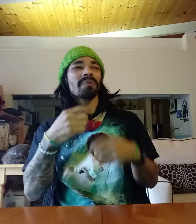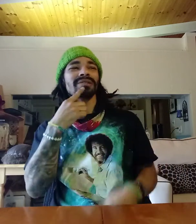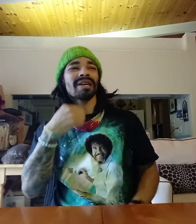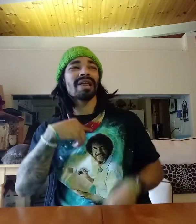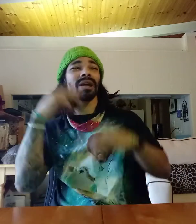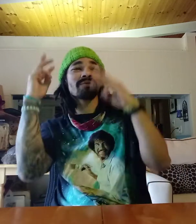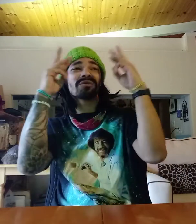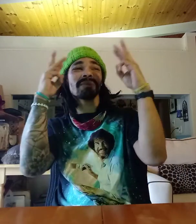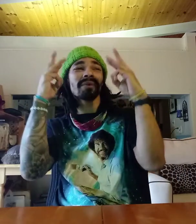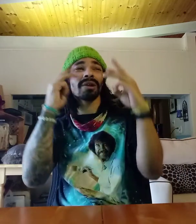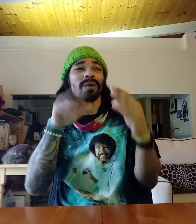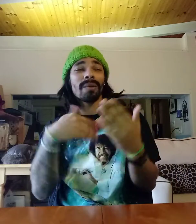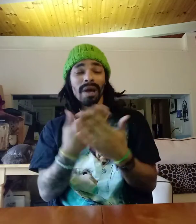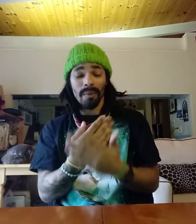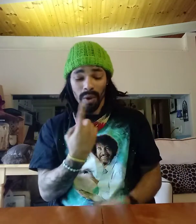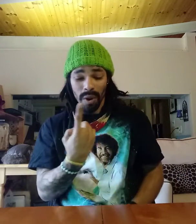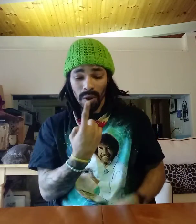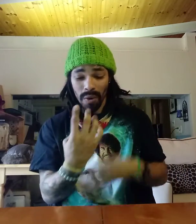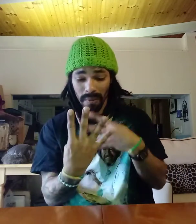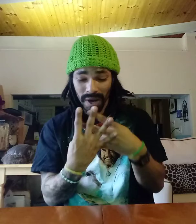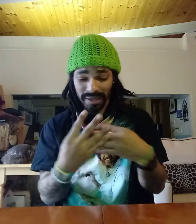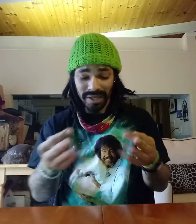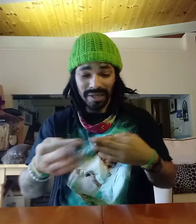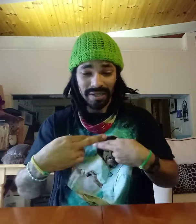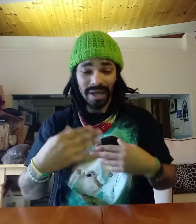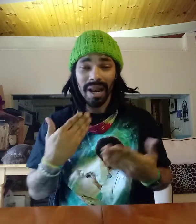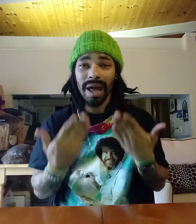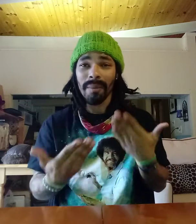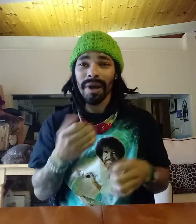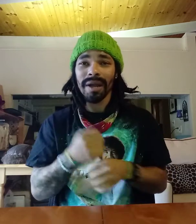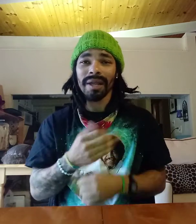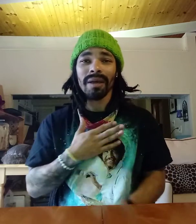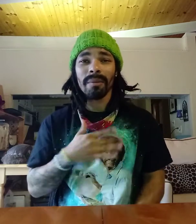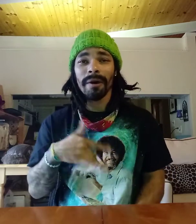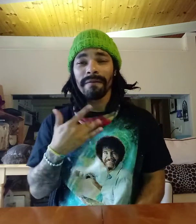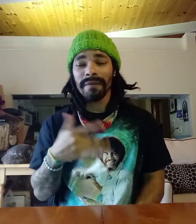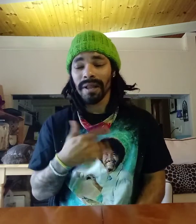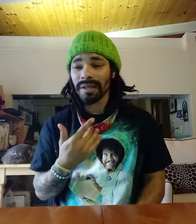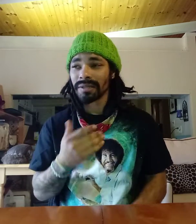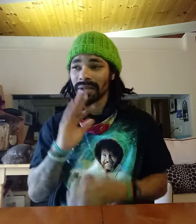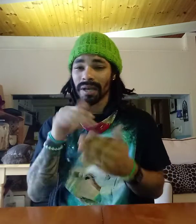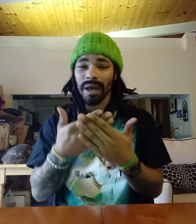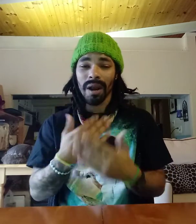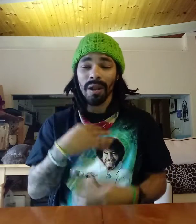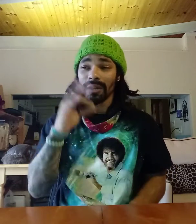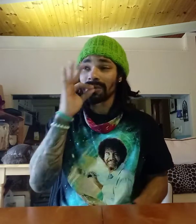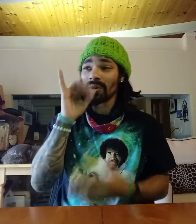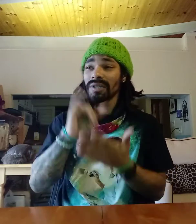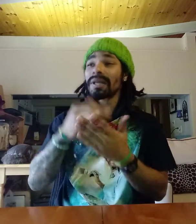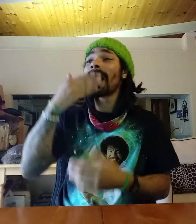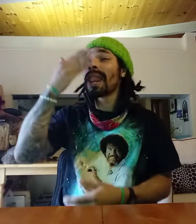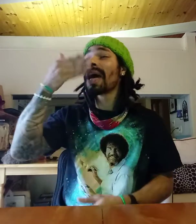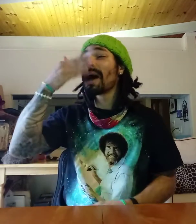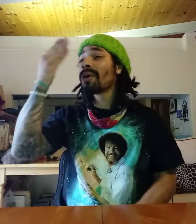say that I'm tripping. When I'm all alone in my jail cell, I tend to get in my feelings. And all I smoke is that loud.